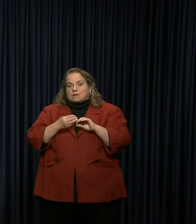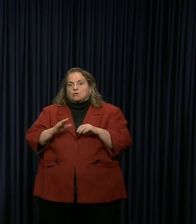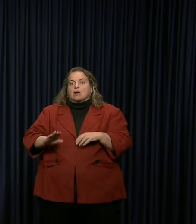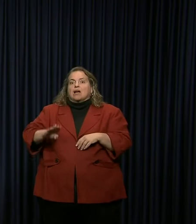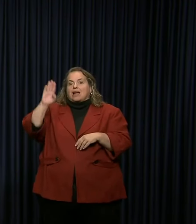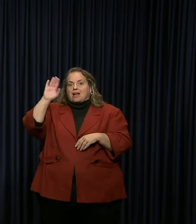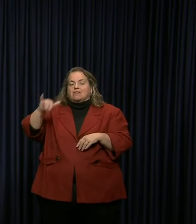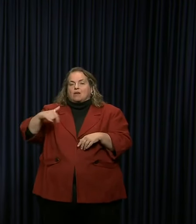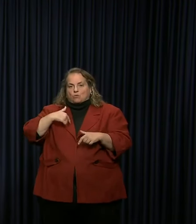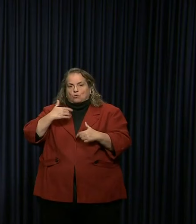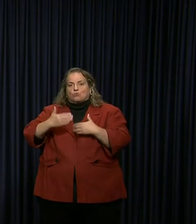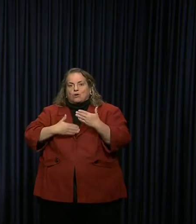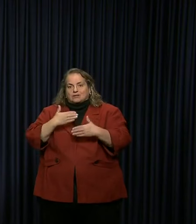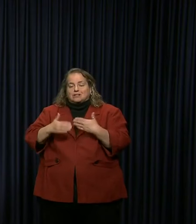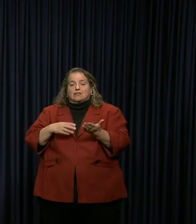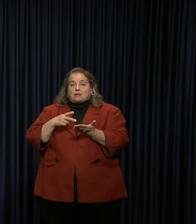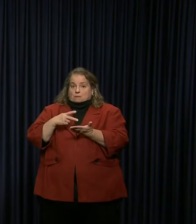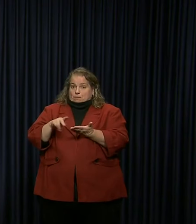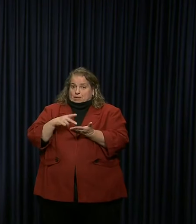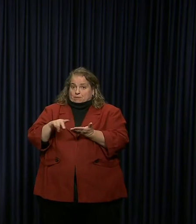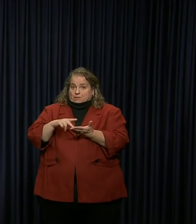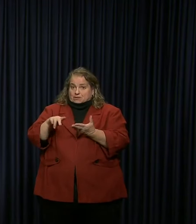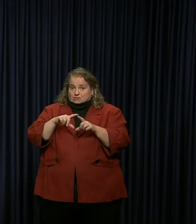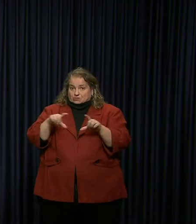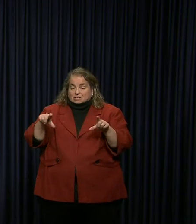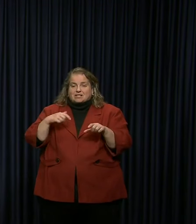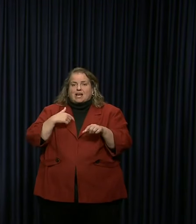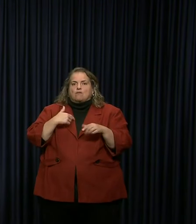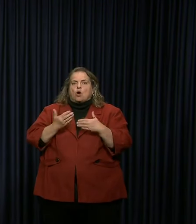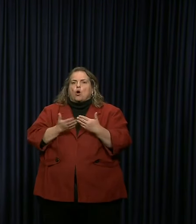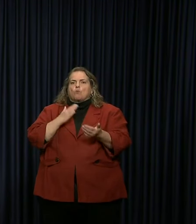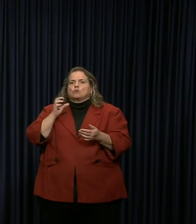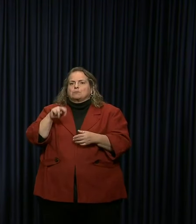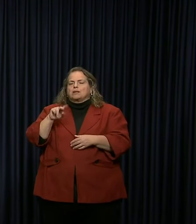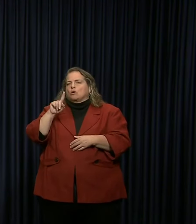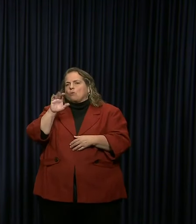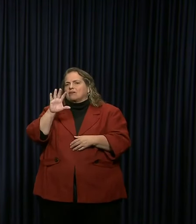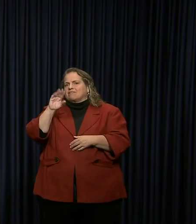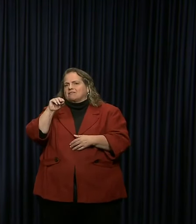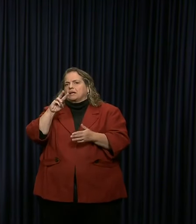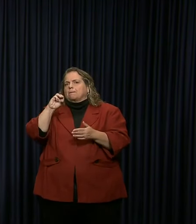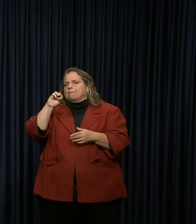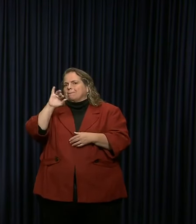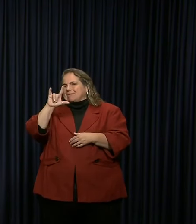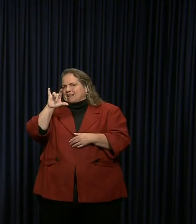we're processing. The payments have been almost $150 million